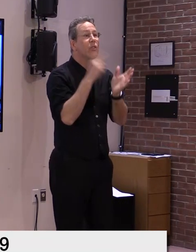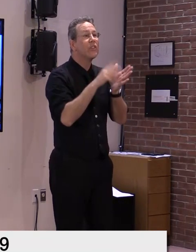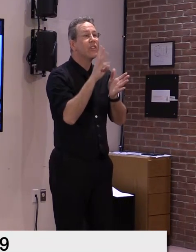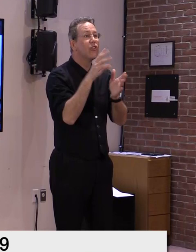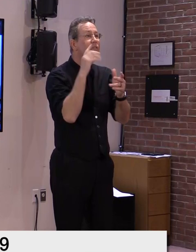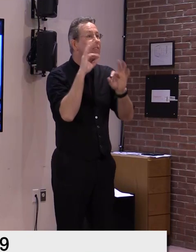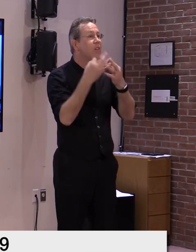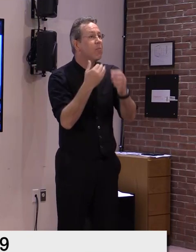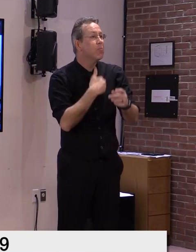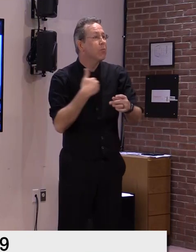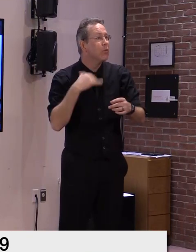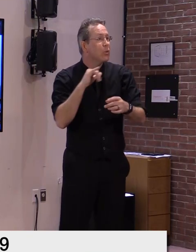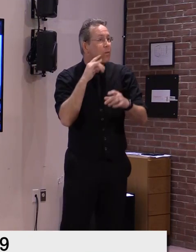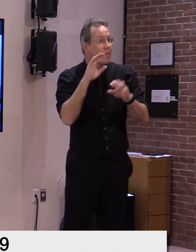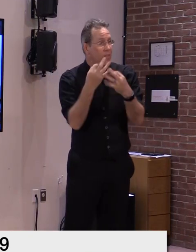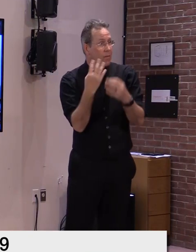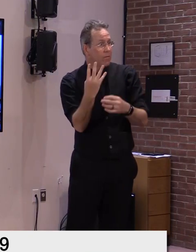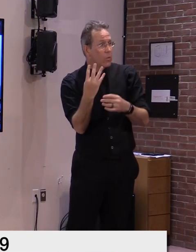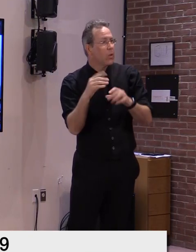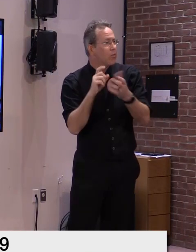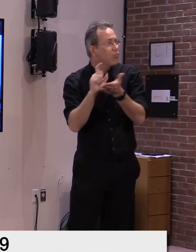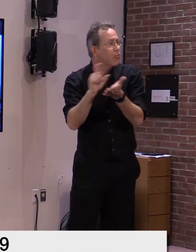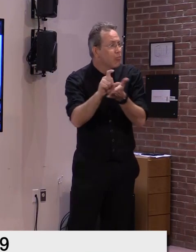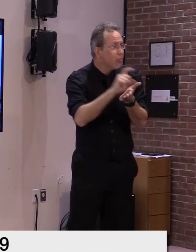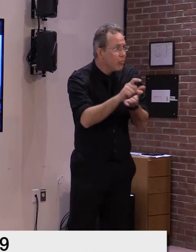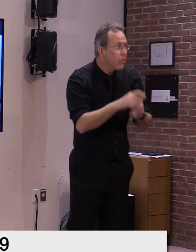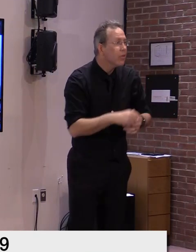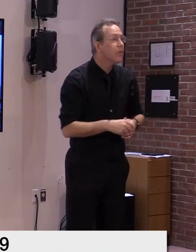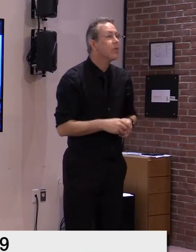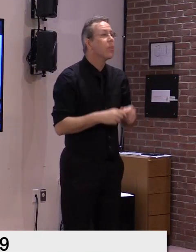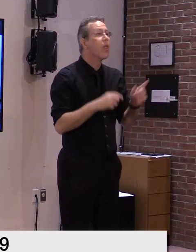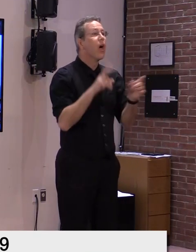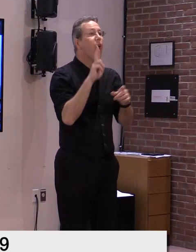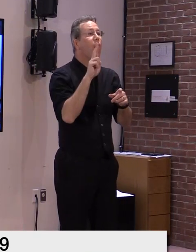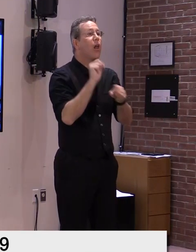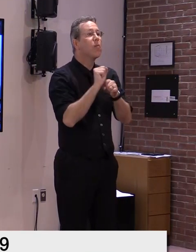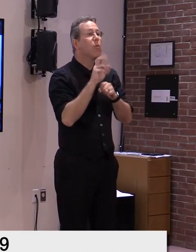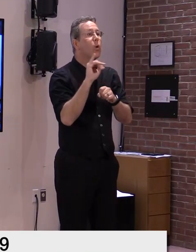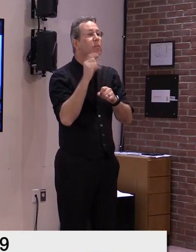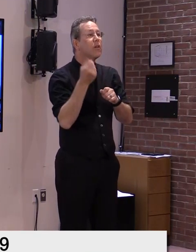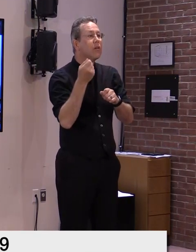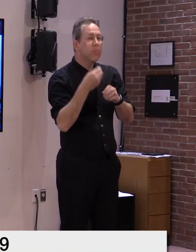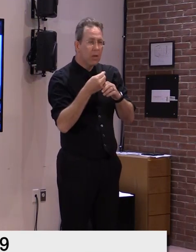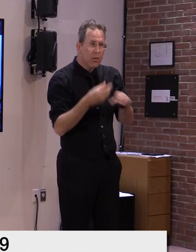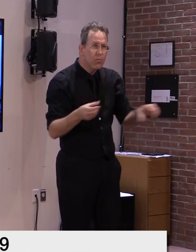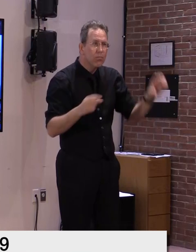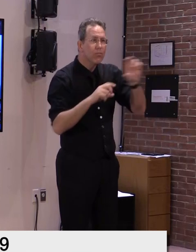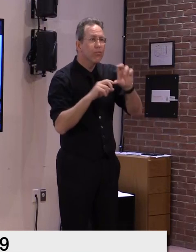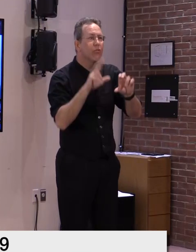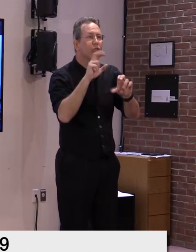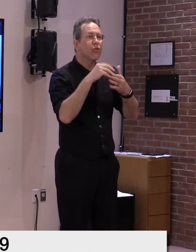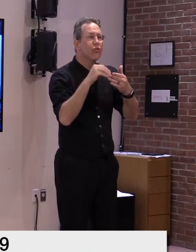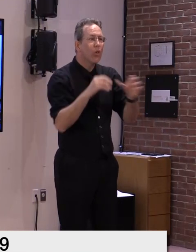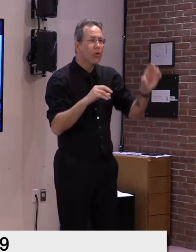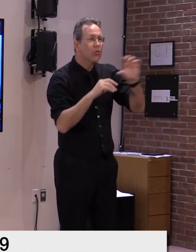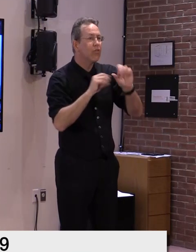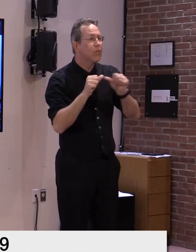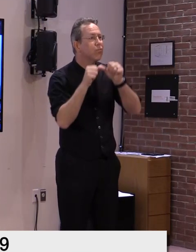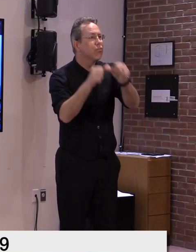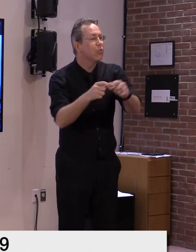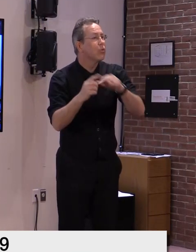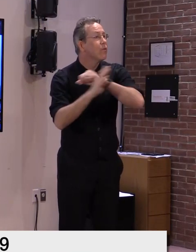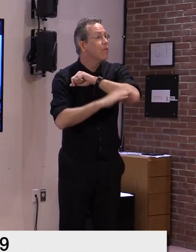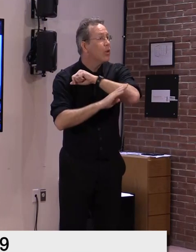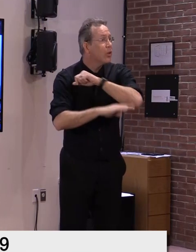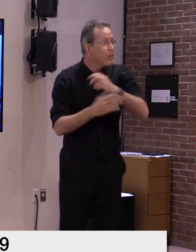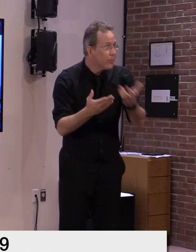unemployment benefits with a $300 supplement through September. It does something very, very important also in